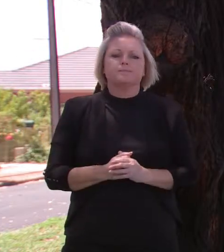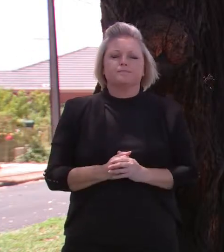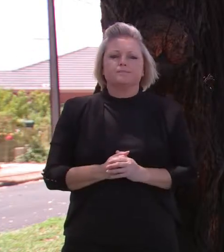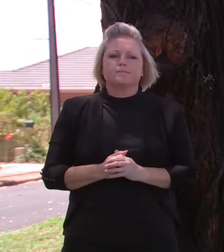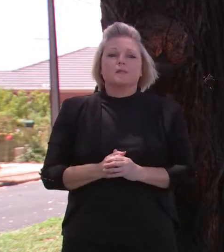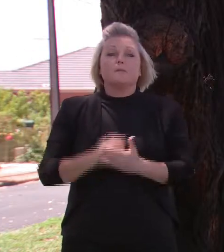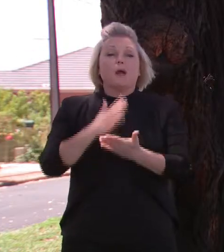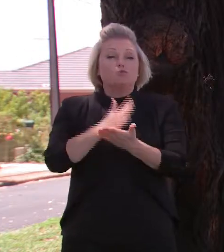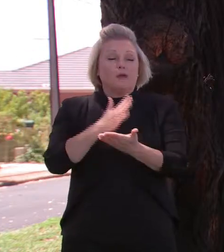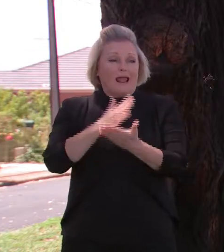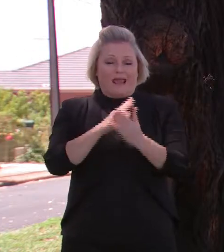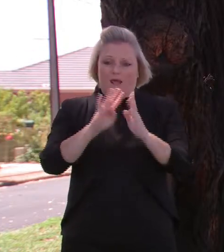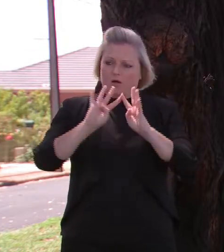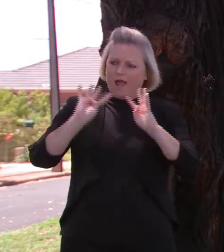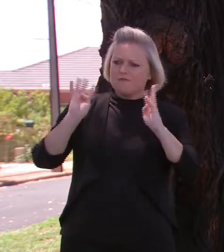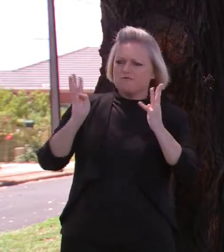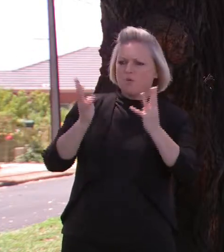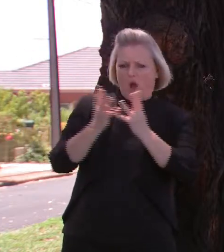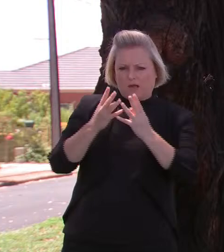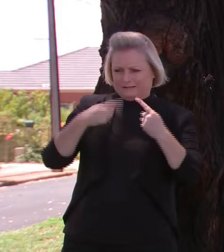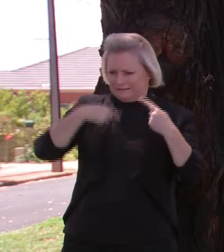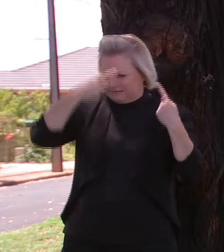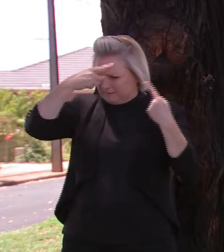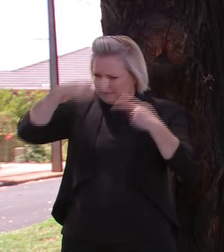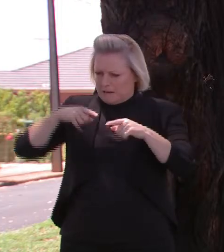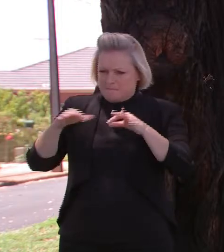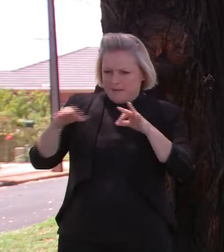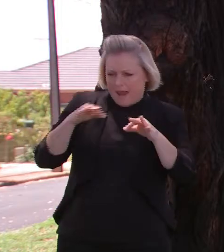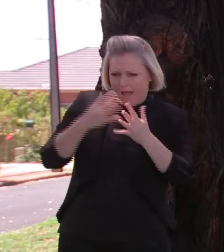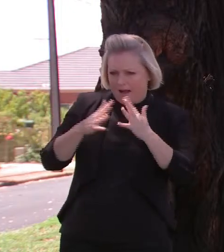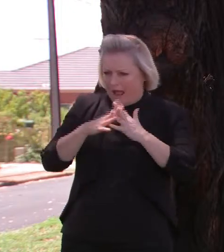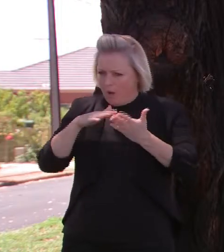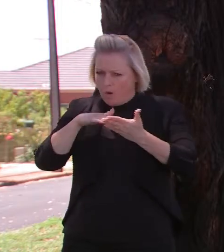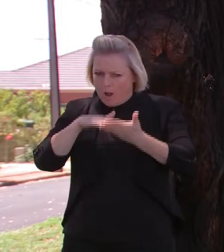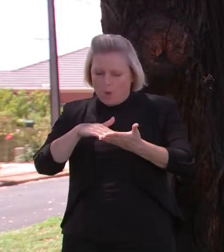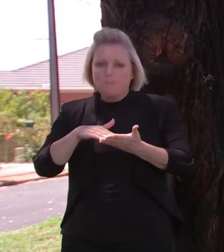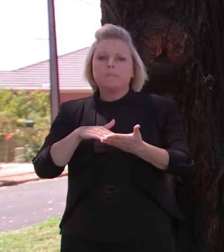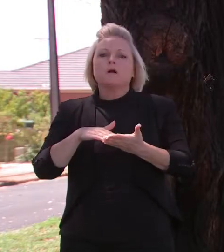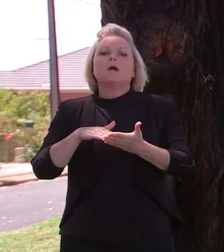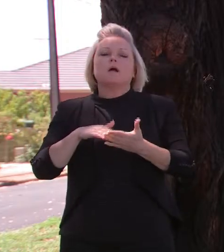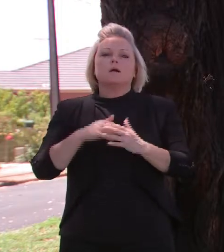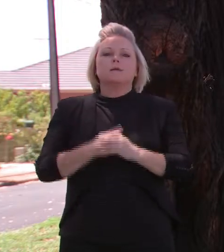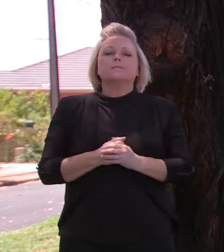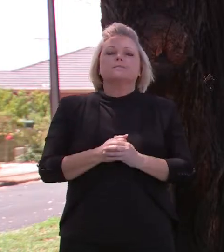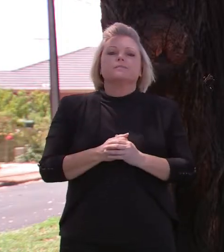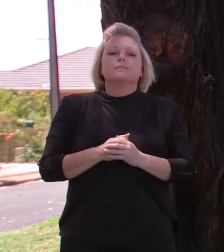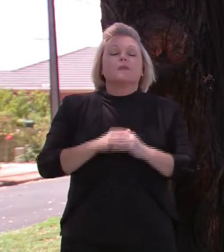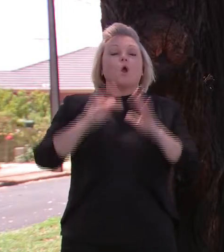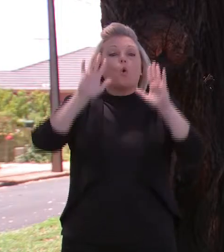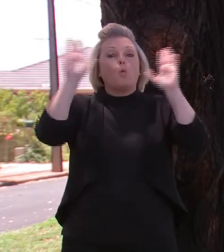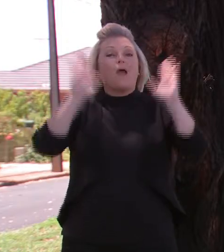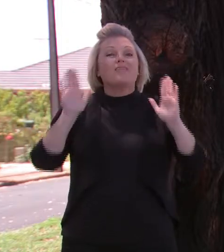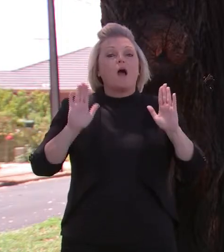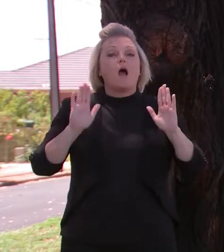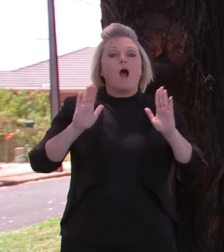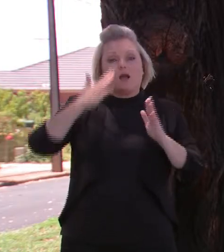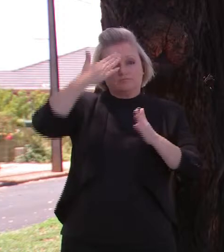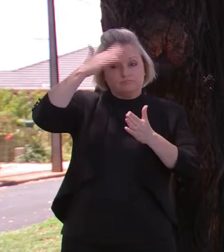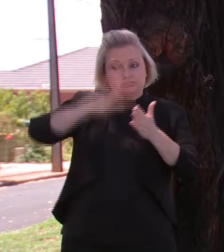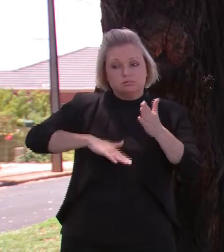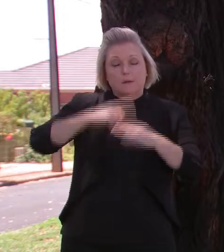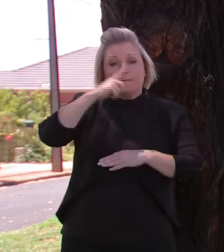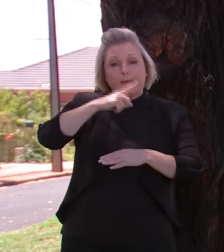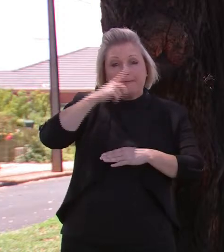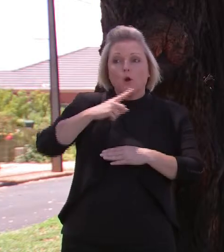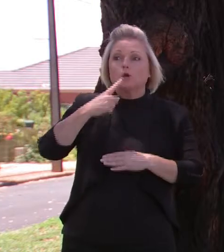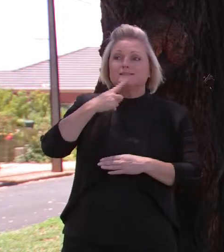collective effort to support those people that have been cut off by these incredible floods. The Bureau of Meteorology tell me that we're still very